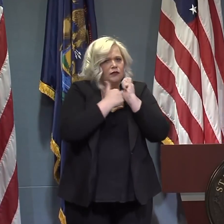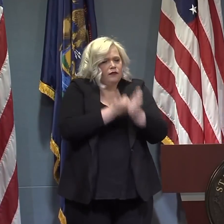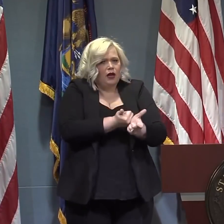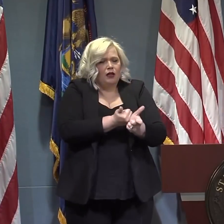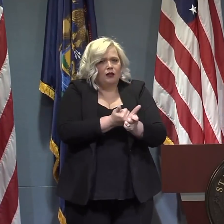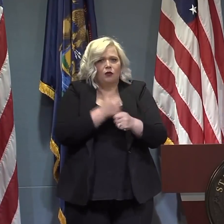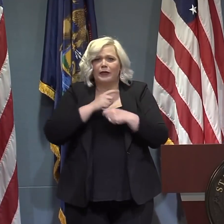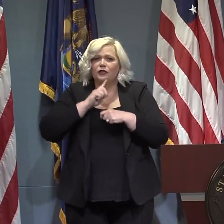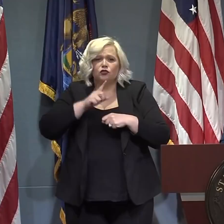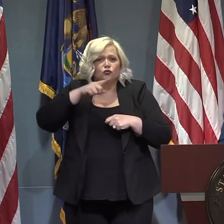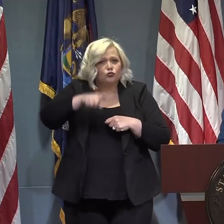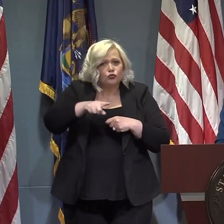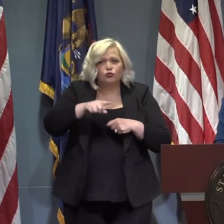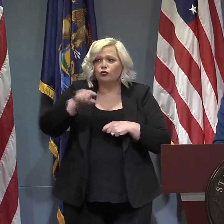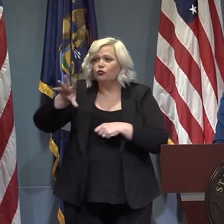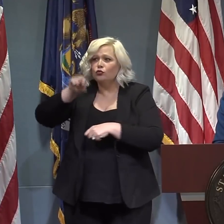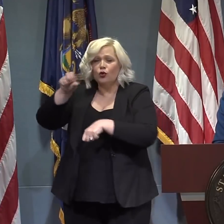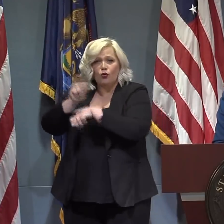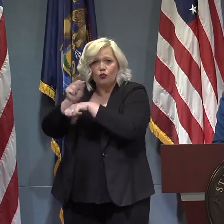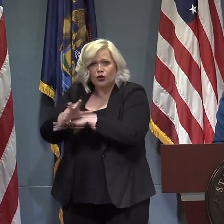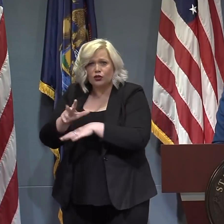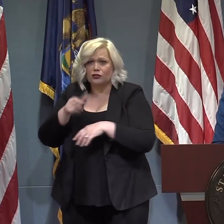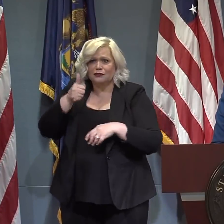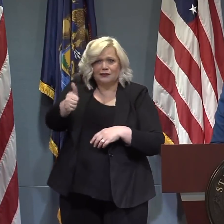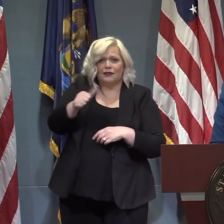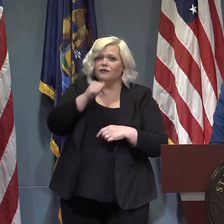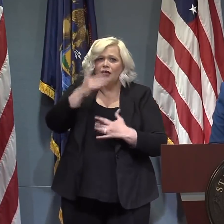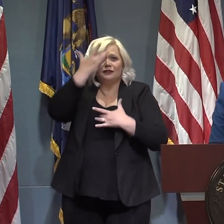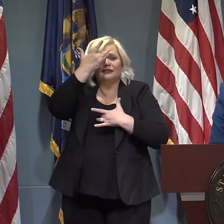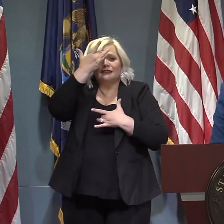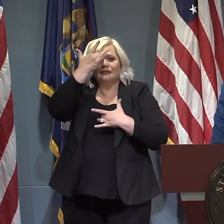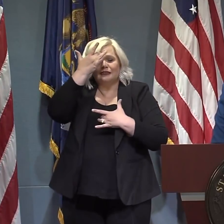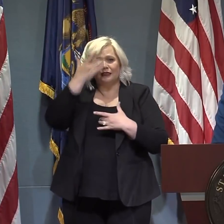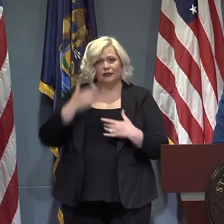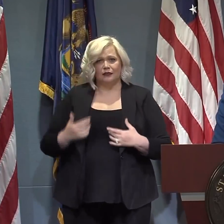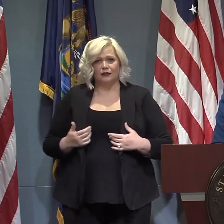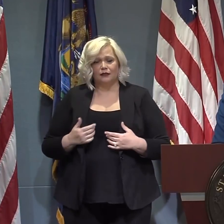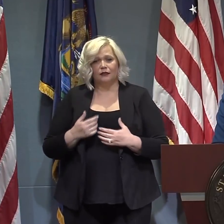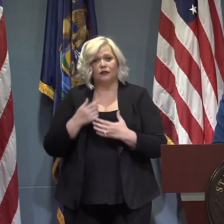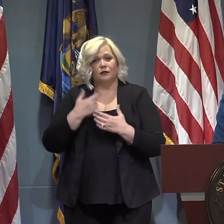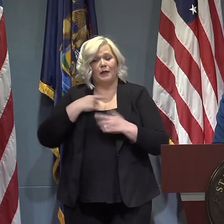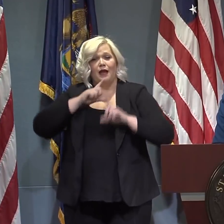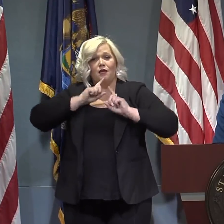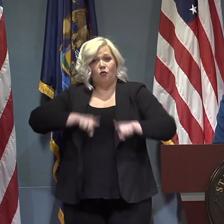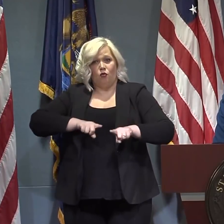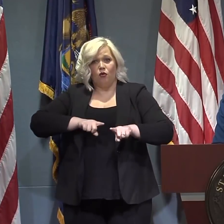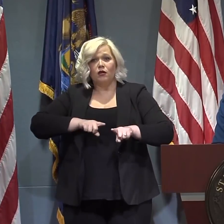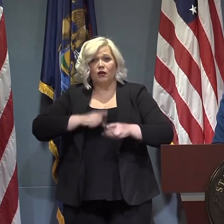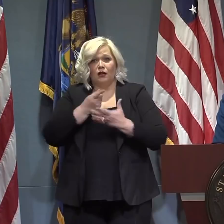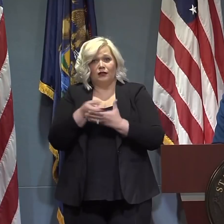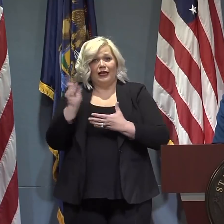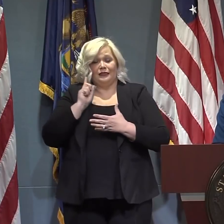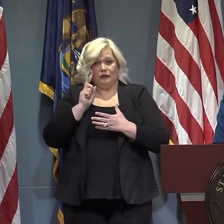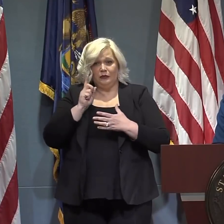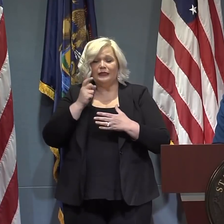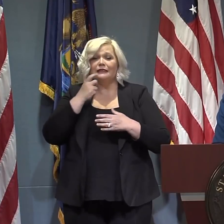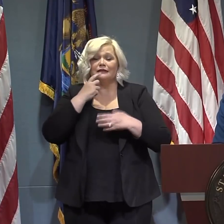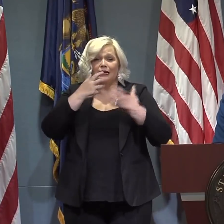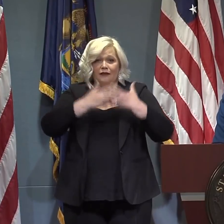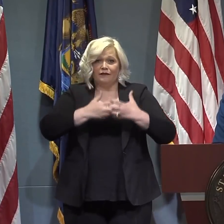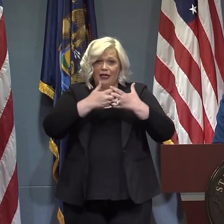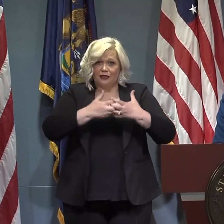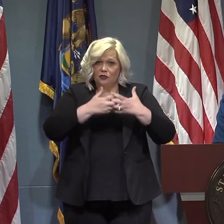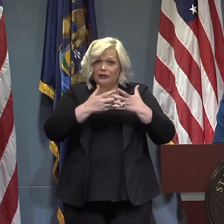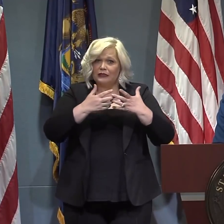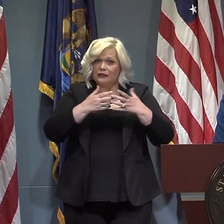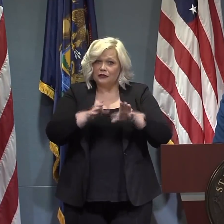nor your family gets sick. The order that I signed last week requires manufacturing facilities to send potentially